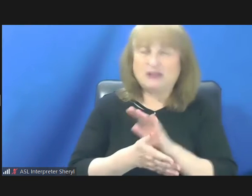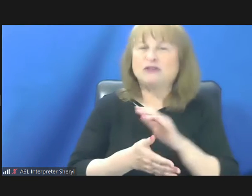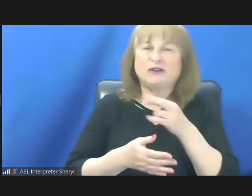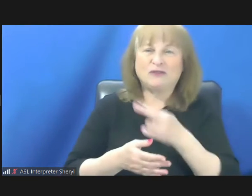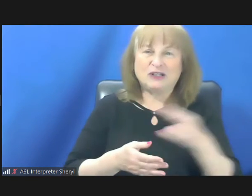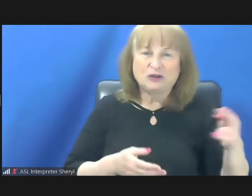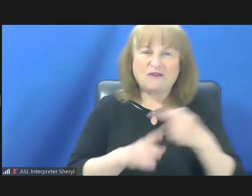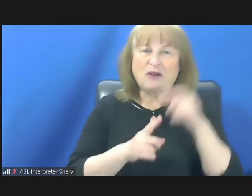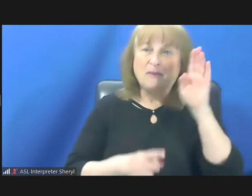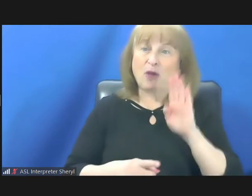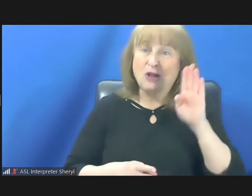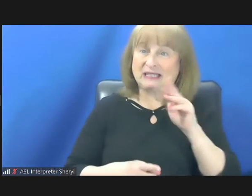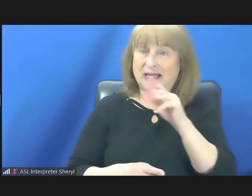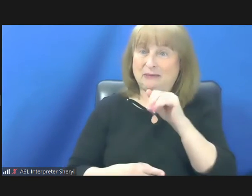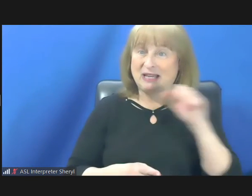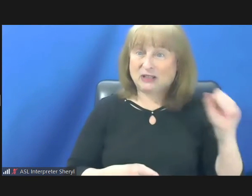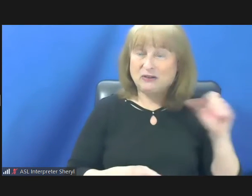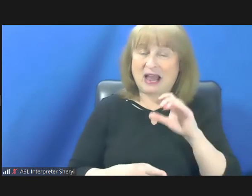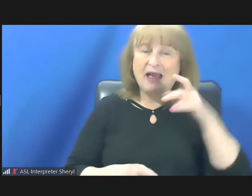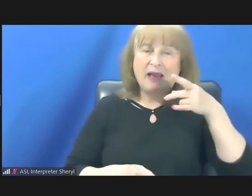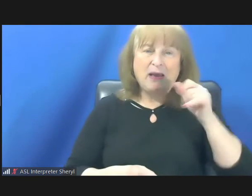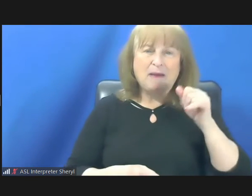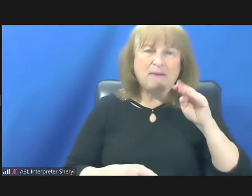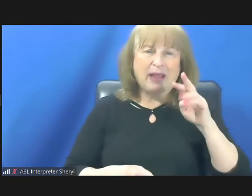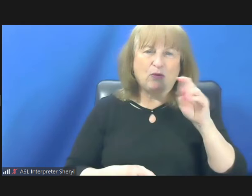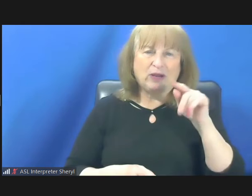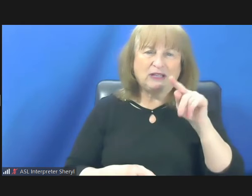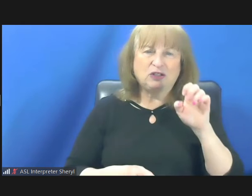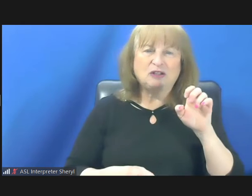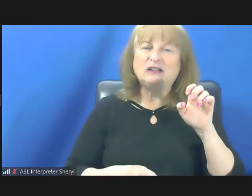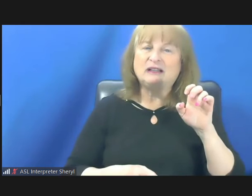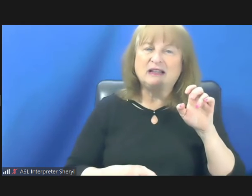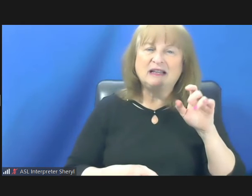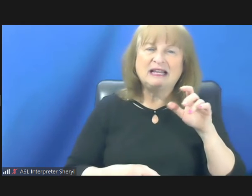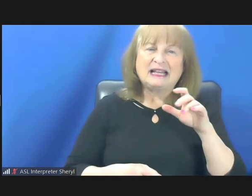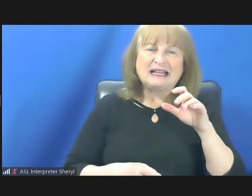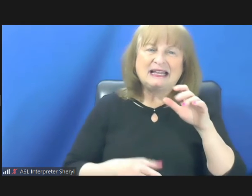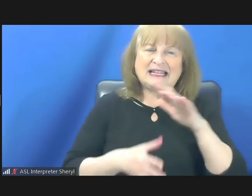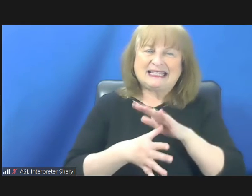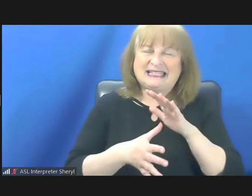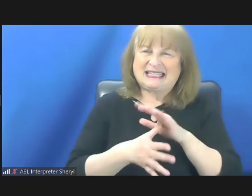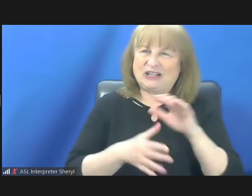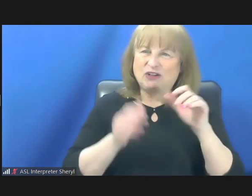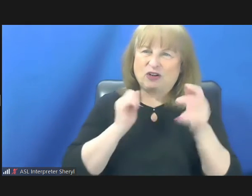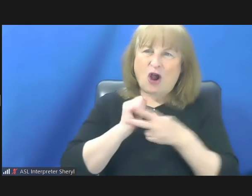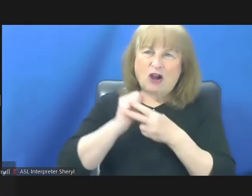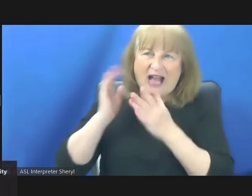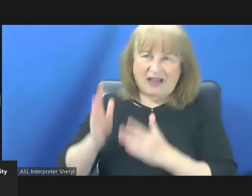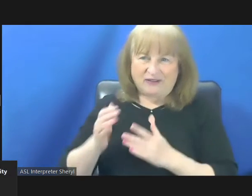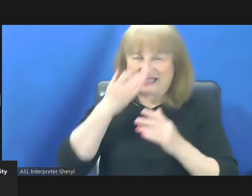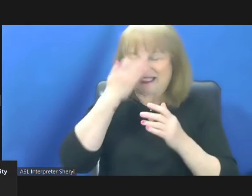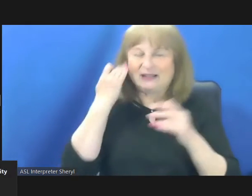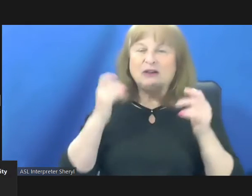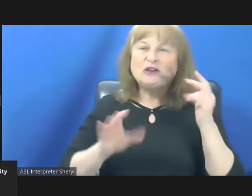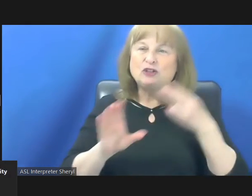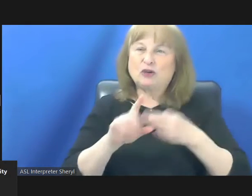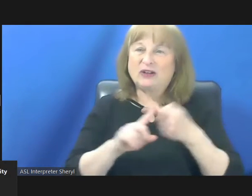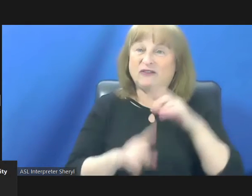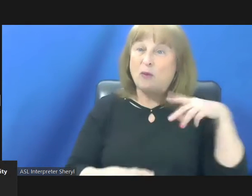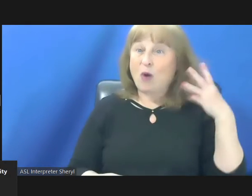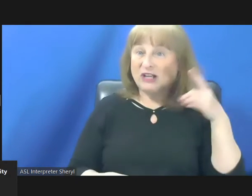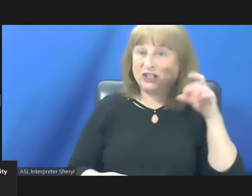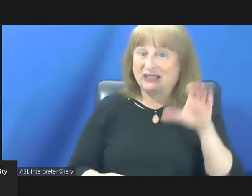Boston, Massachusetts. And Pam Wintle, senior film archivist at the Human Cities Film Archive, who's joining us from Washington,